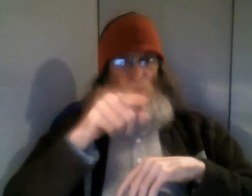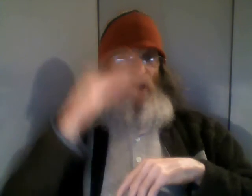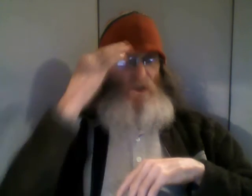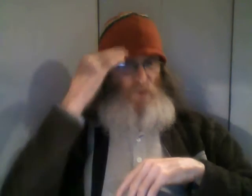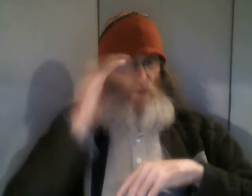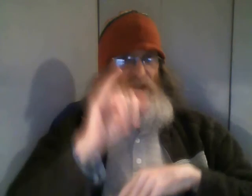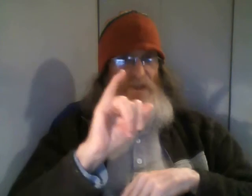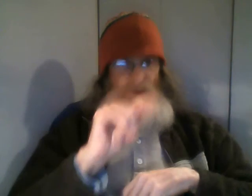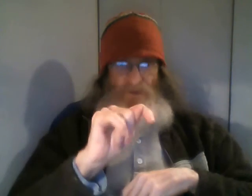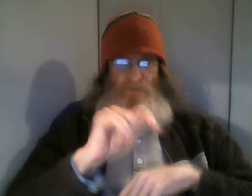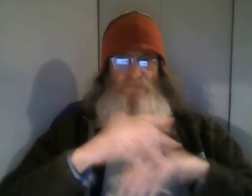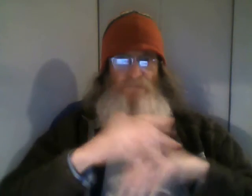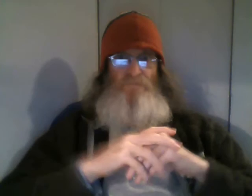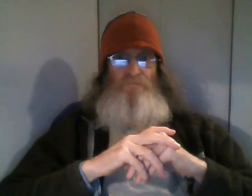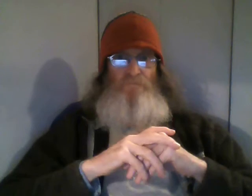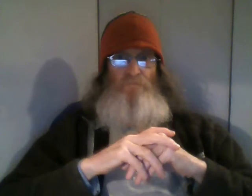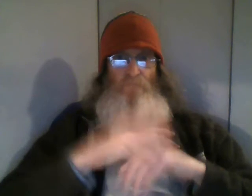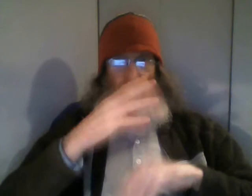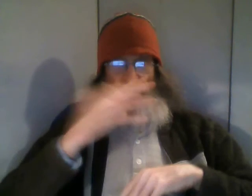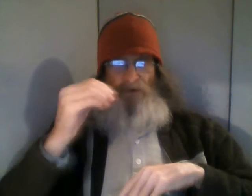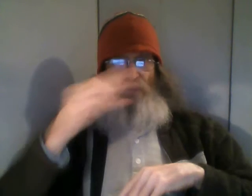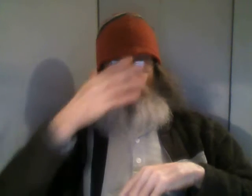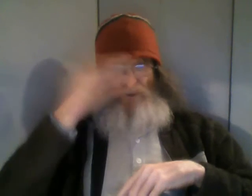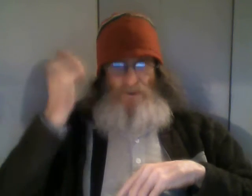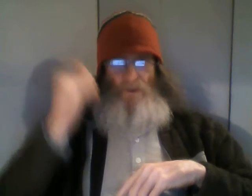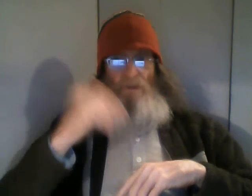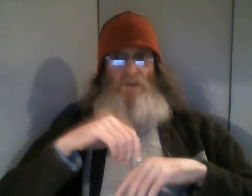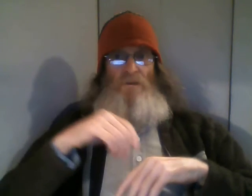That's what I'm going to ask you. Hey, listen, Bryson.